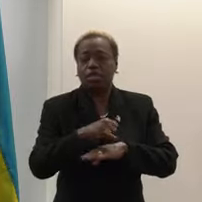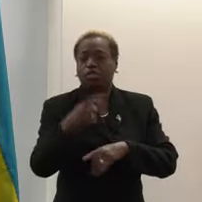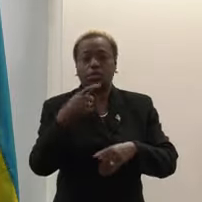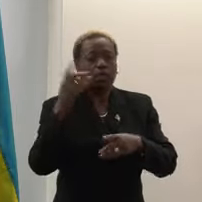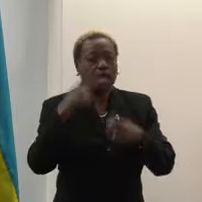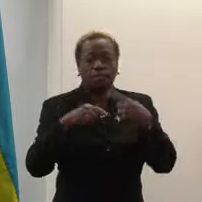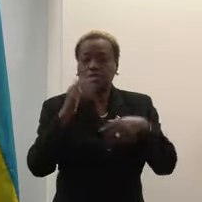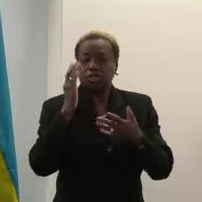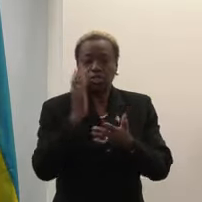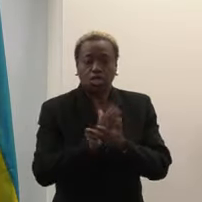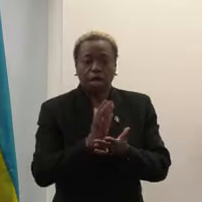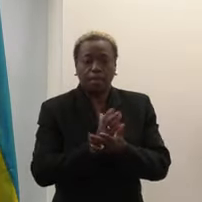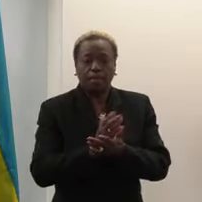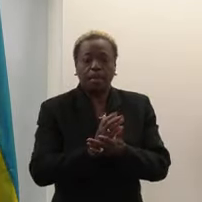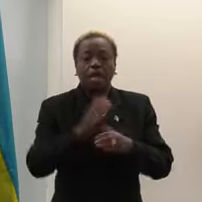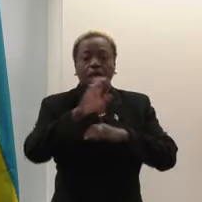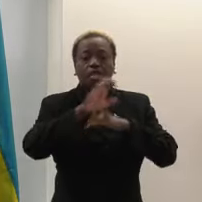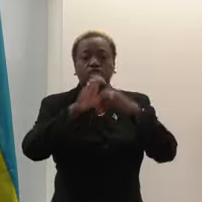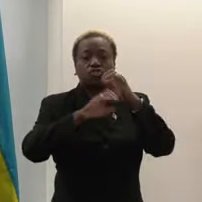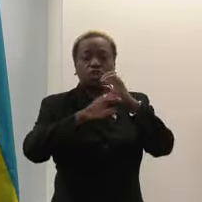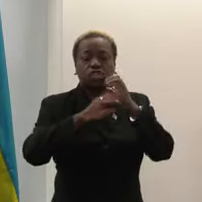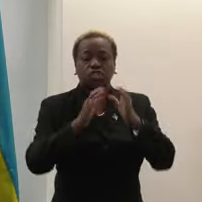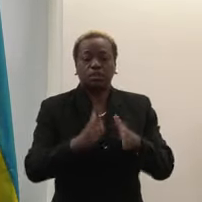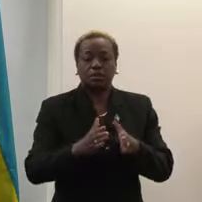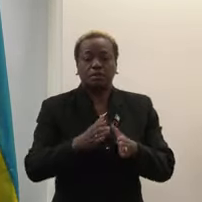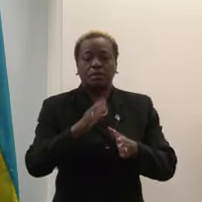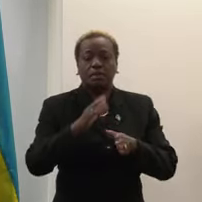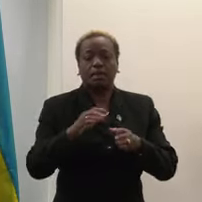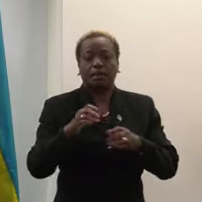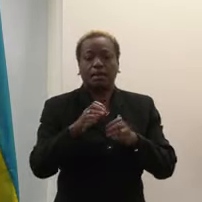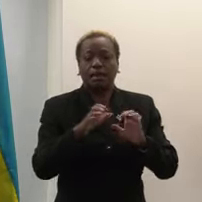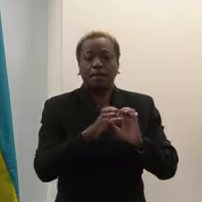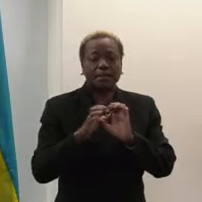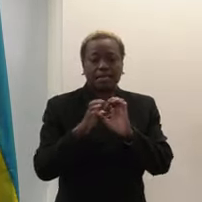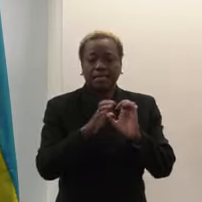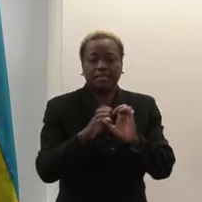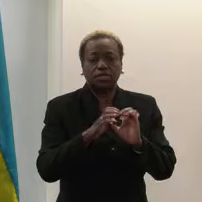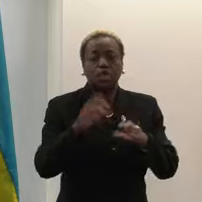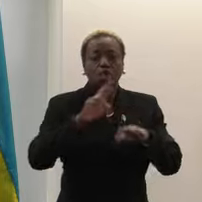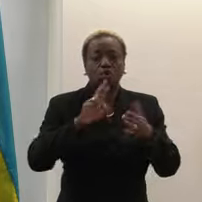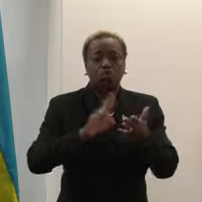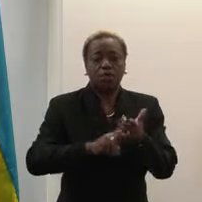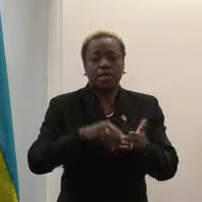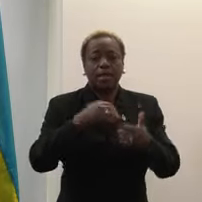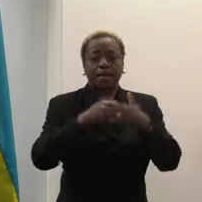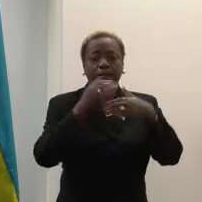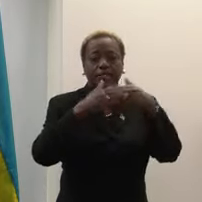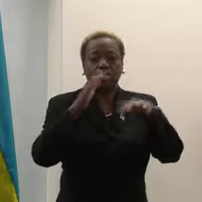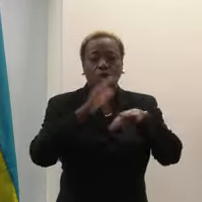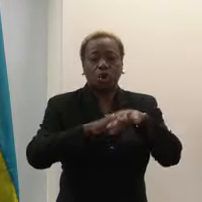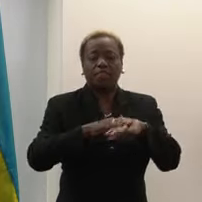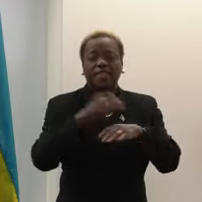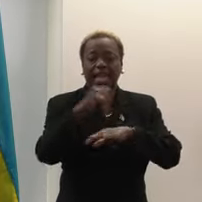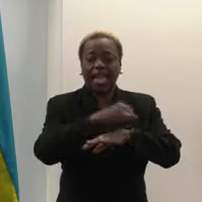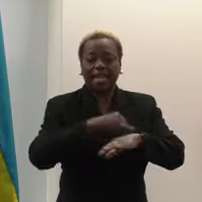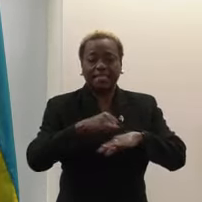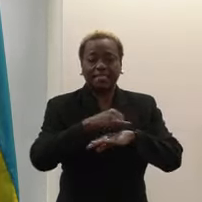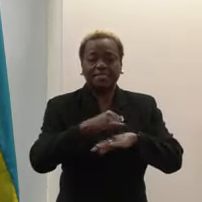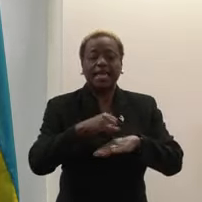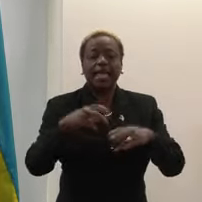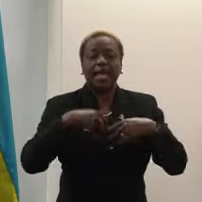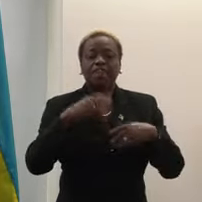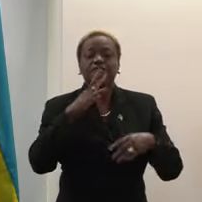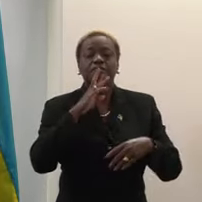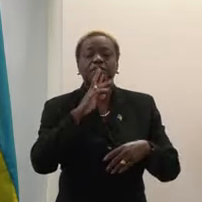halt, construction companies working on rebuilding projects on these islands have been exempted from the